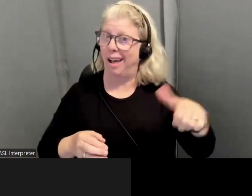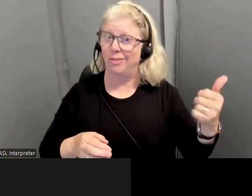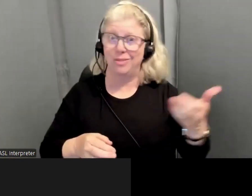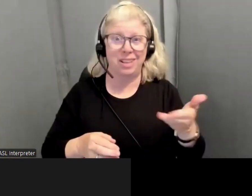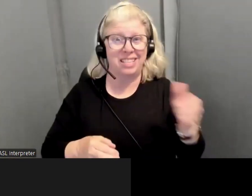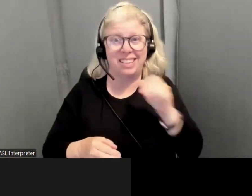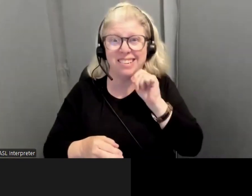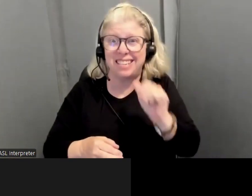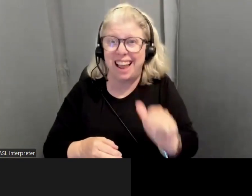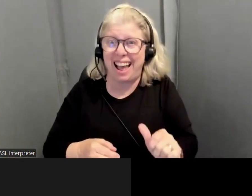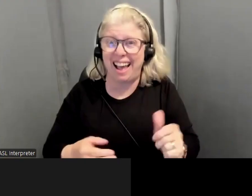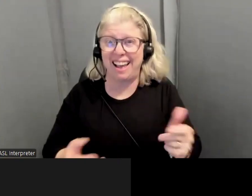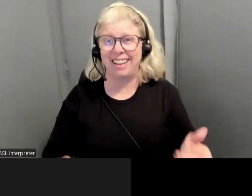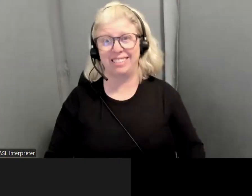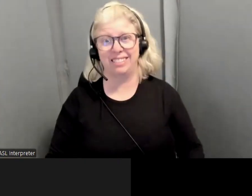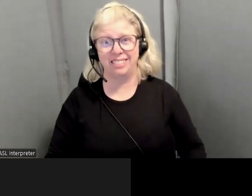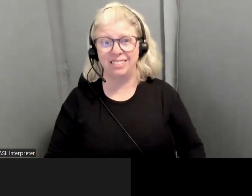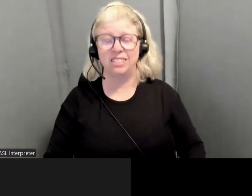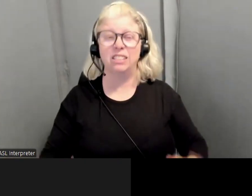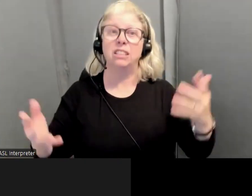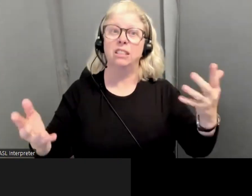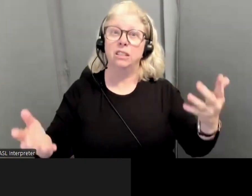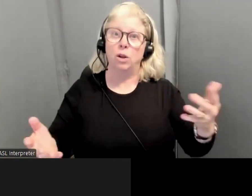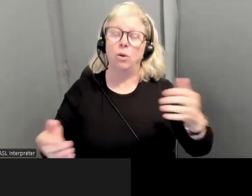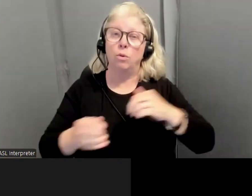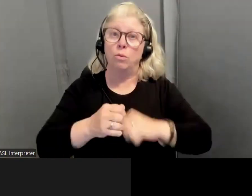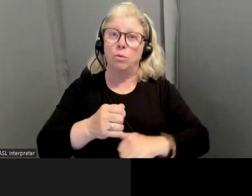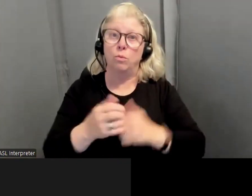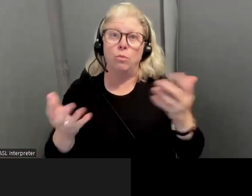not. And I think also underlying that